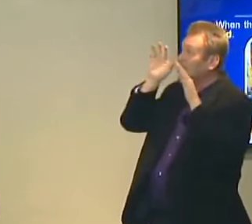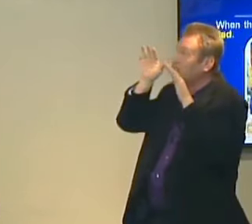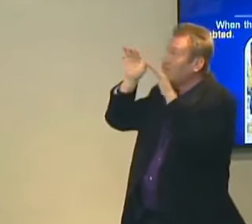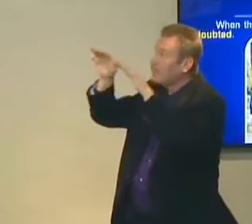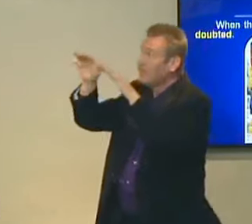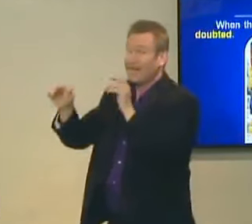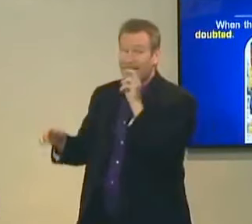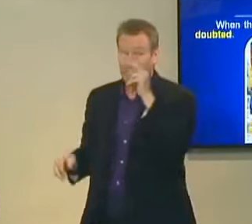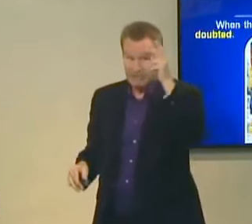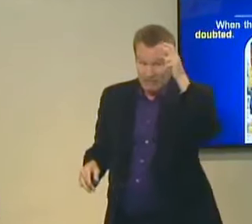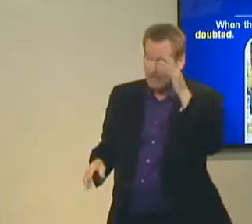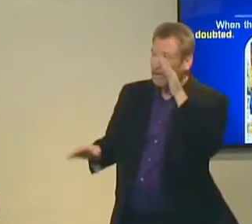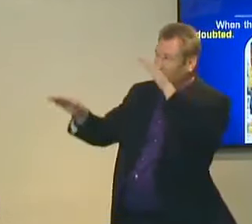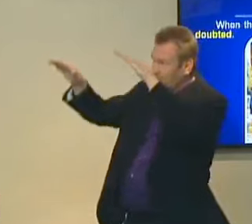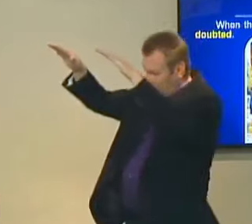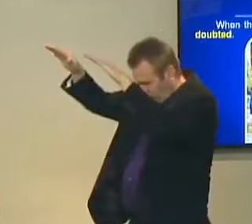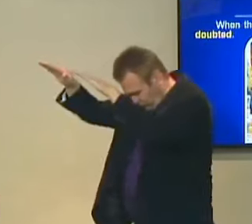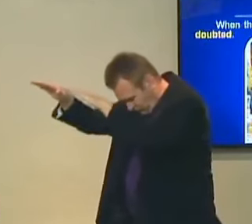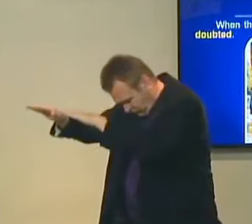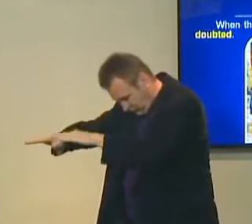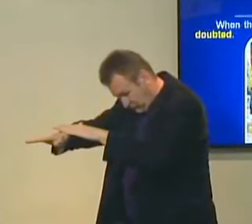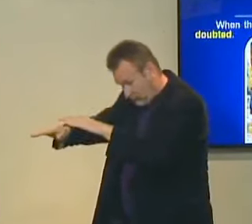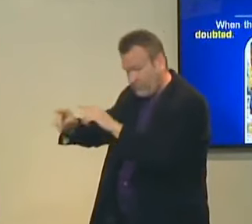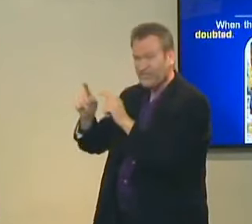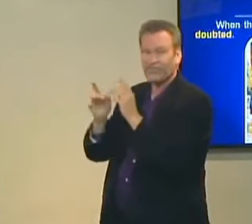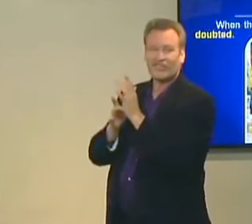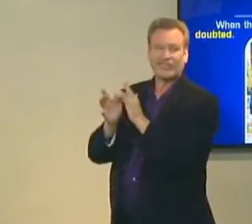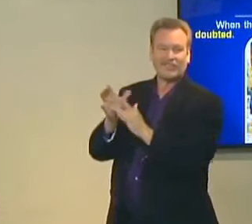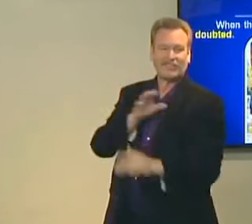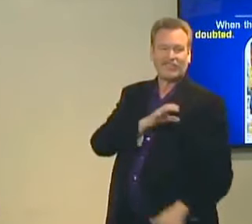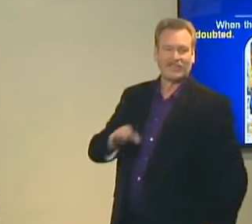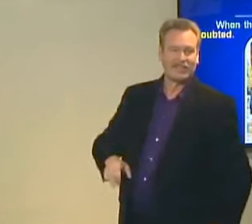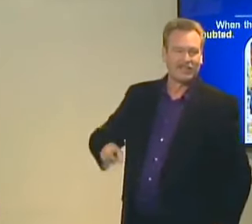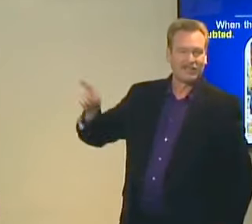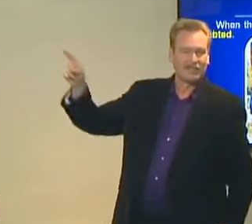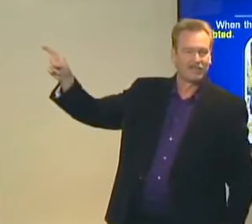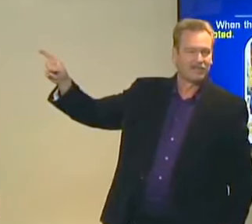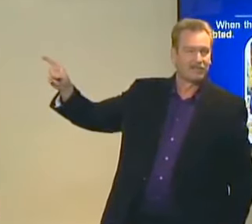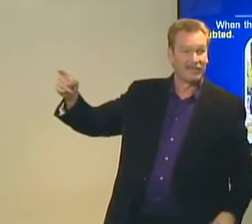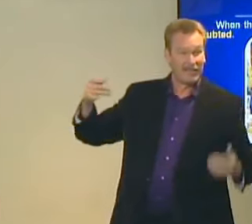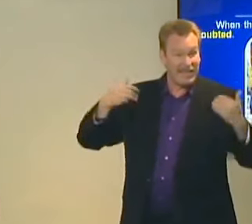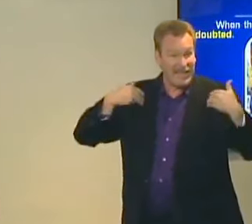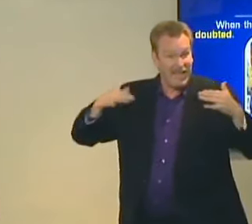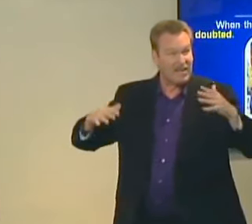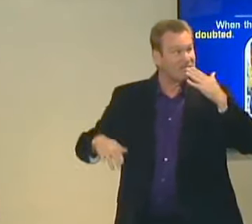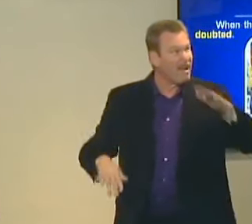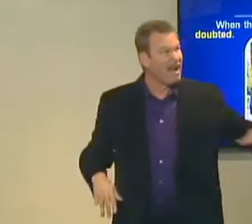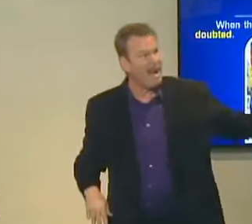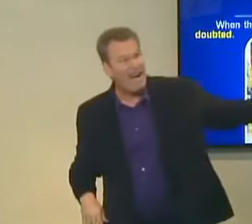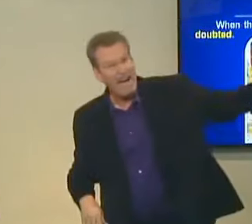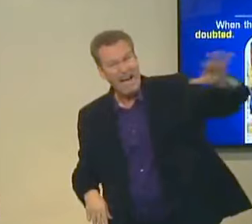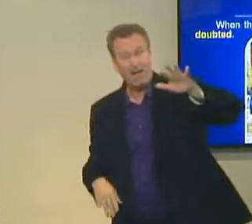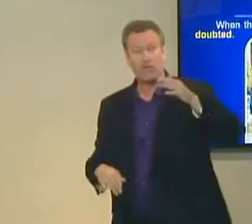and all the angels. And even remember, even the devil will bow to Jesus